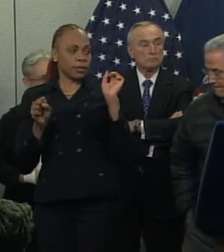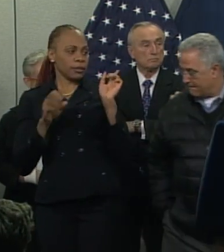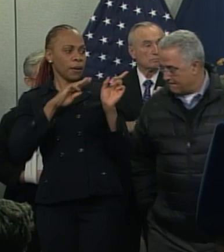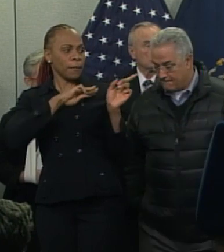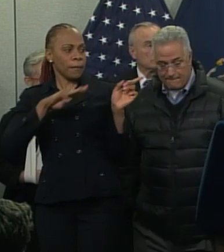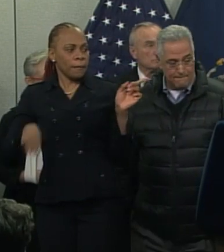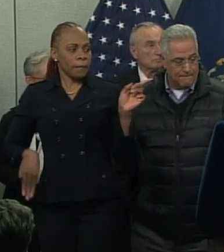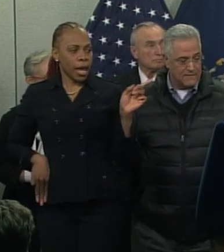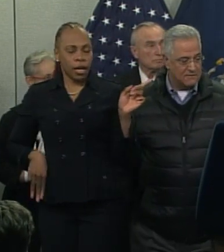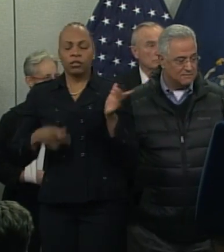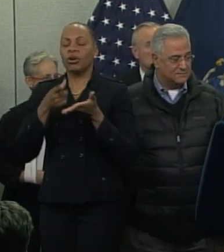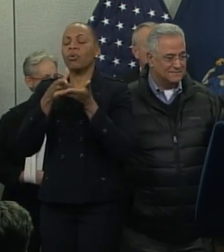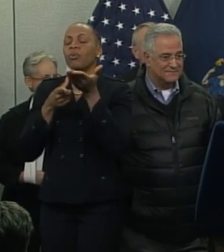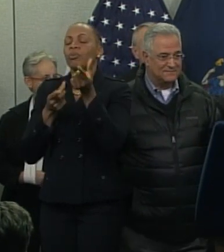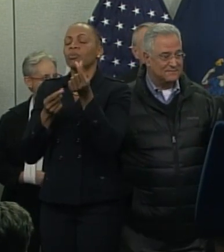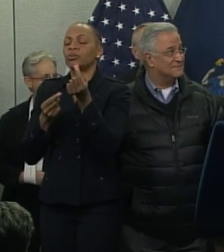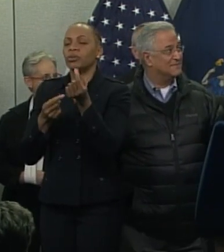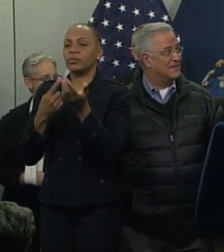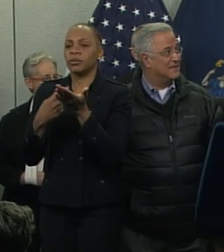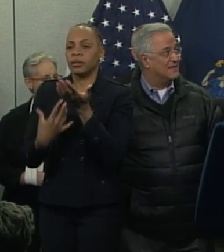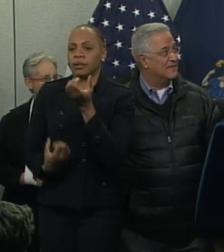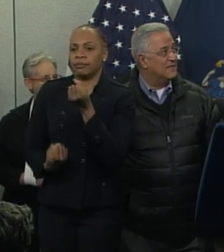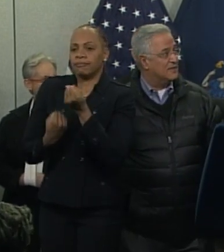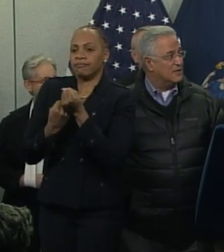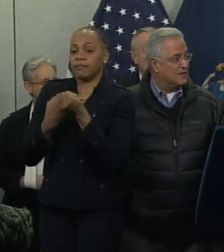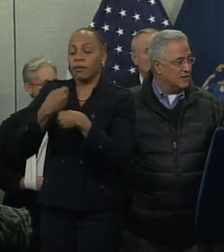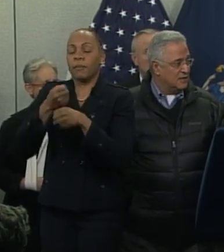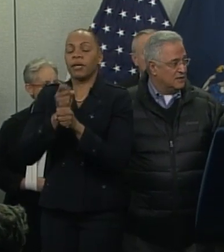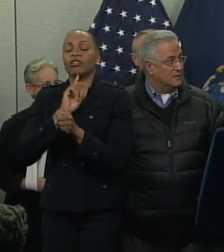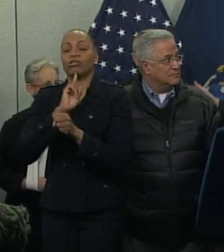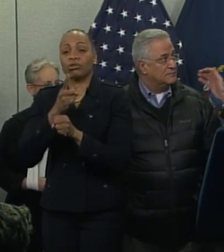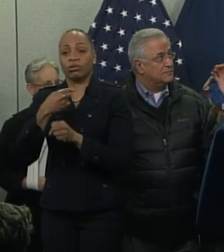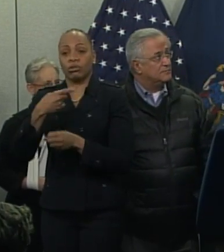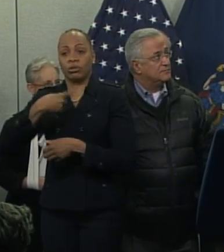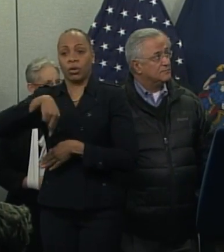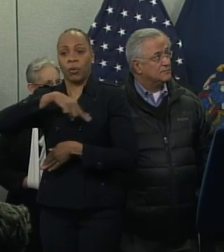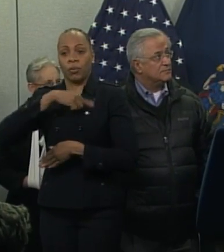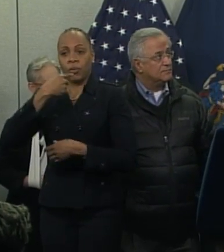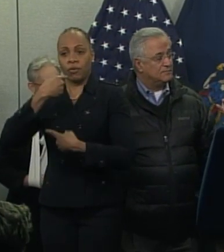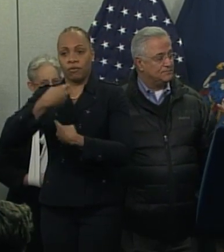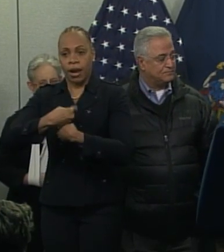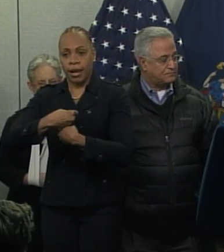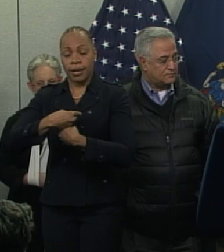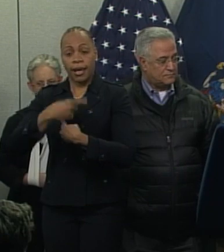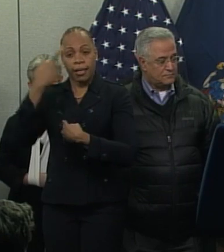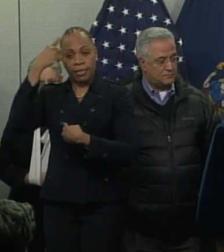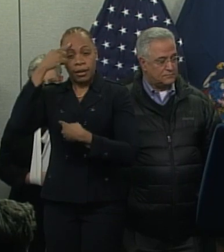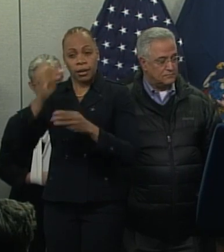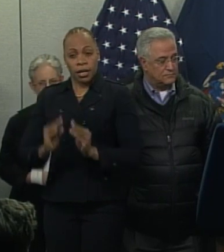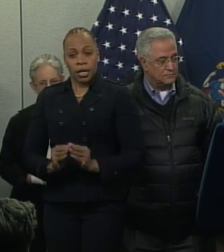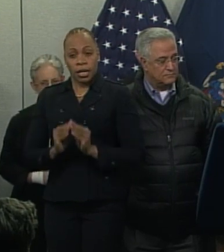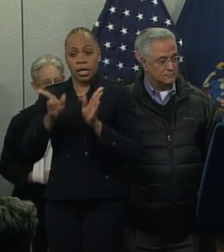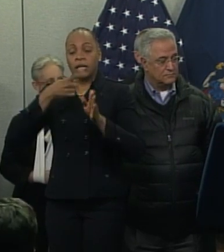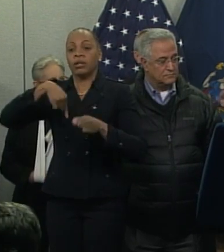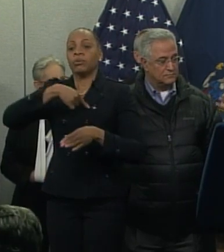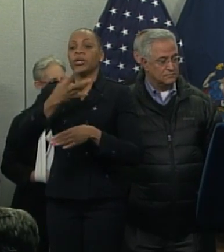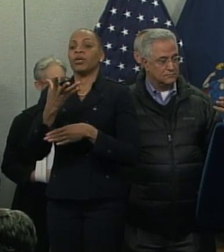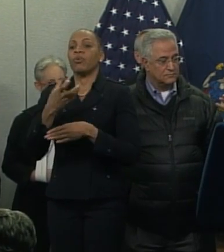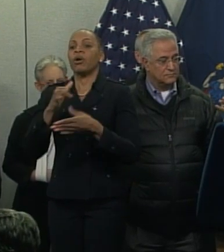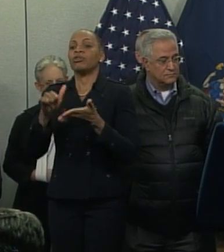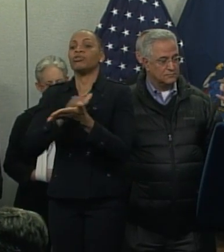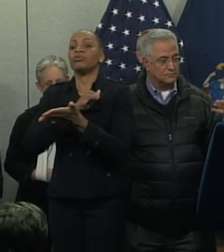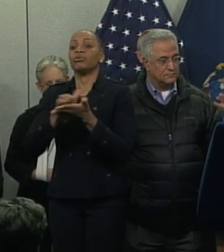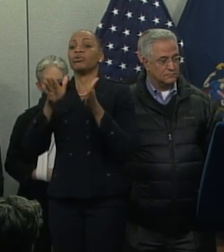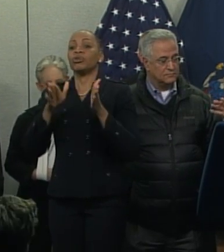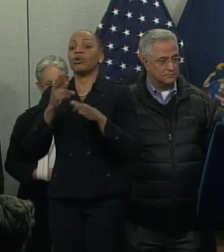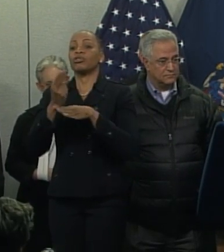gonna coach with you here at this point. I want to make sure we're right that. I think clearly we want New Yorkers to use mass